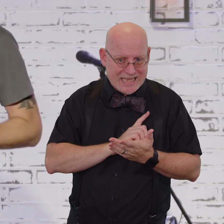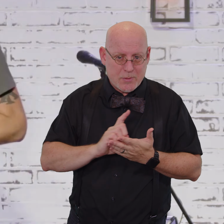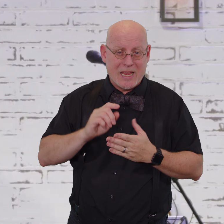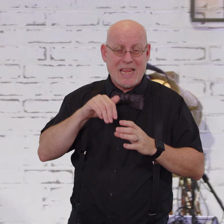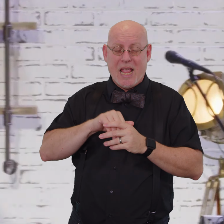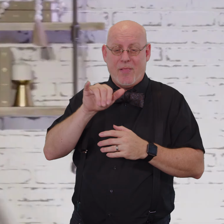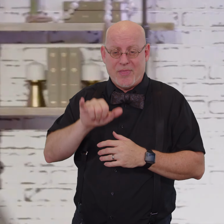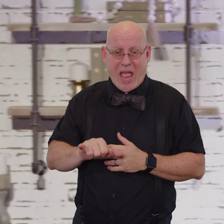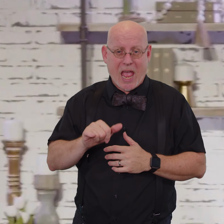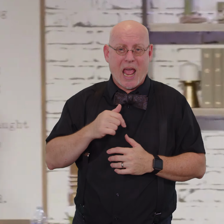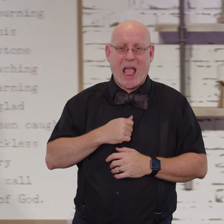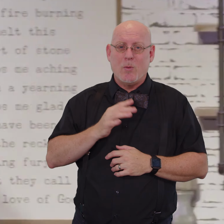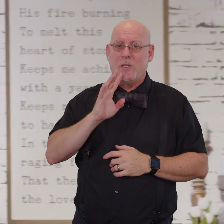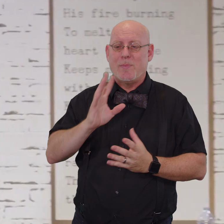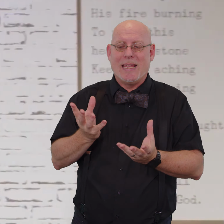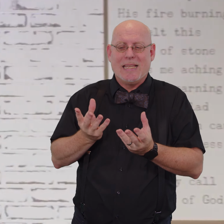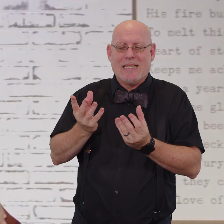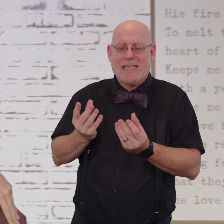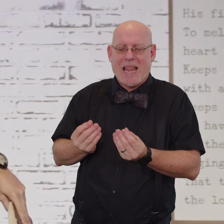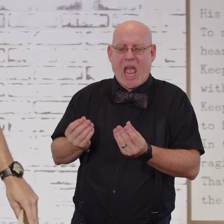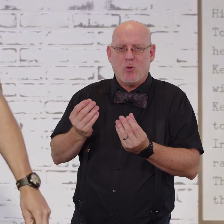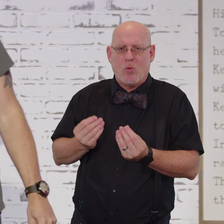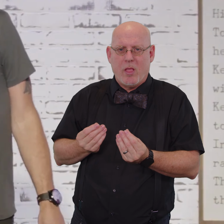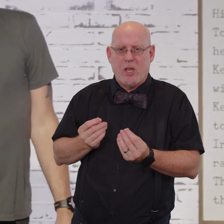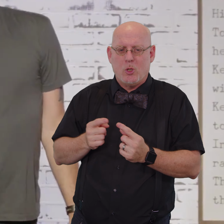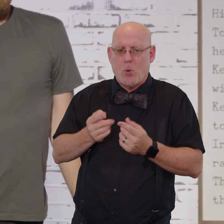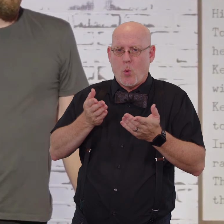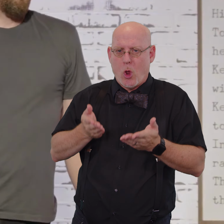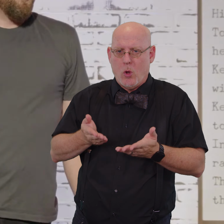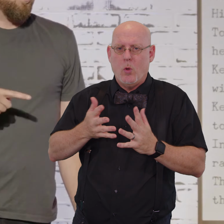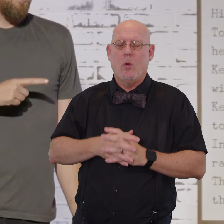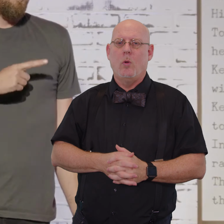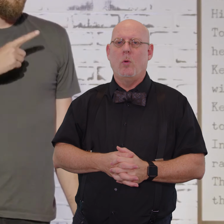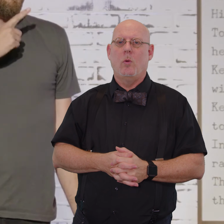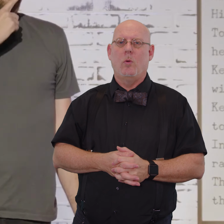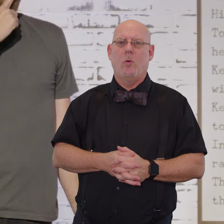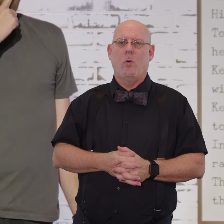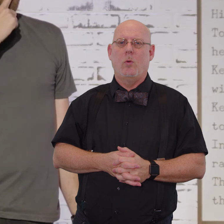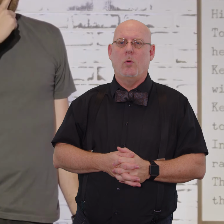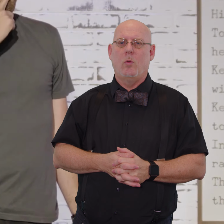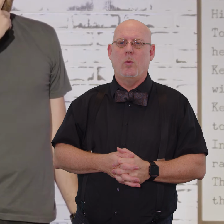of discipline but in the wilderness I'm going to speak tenderly to her